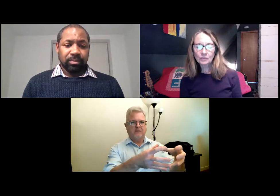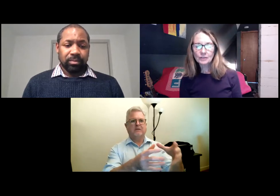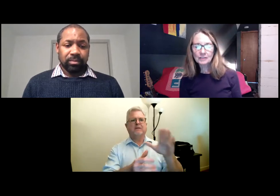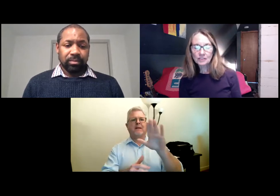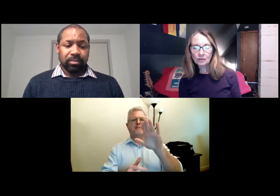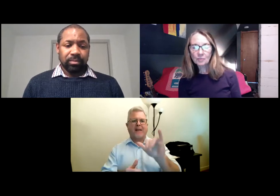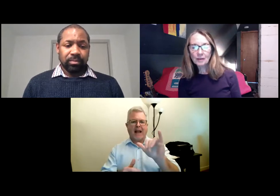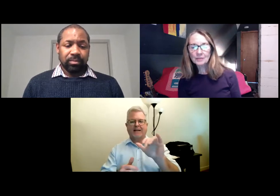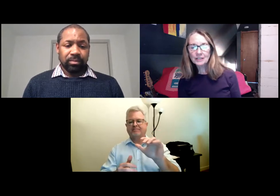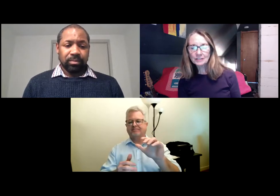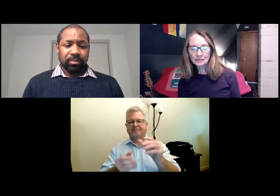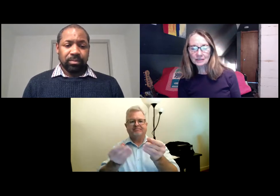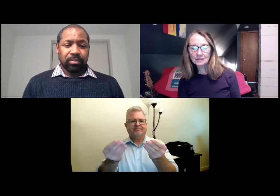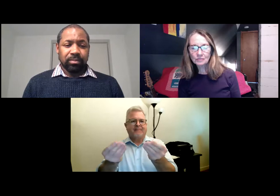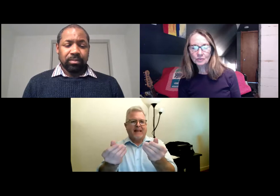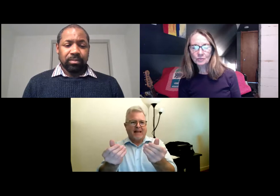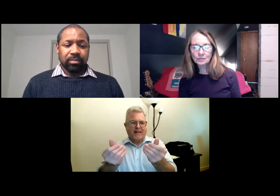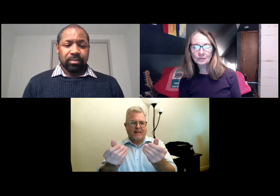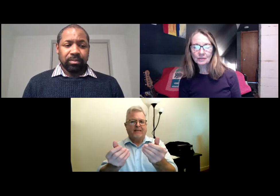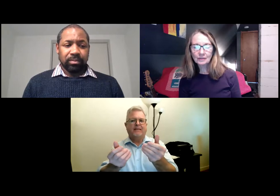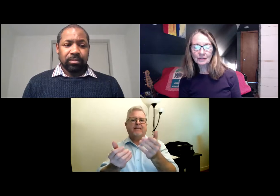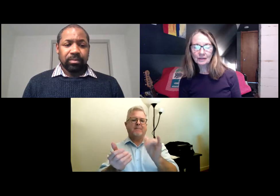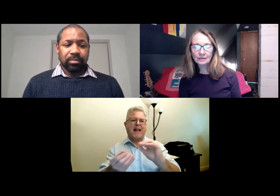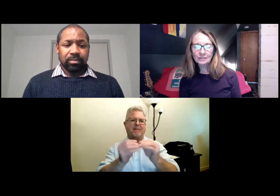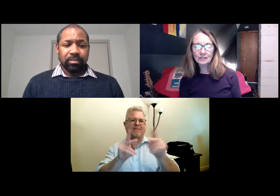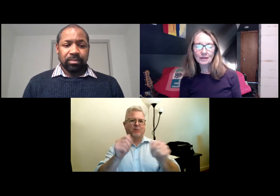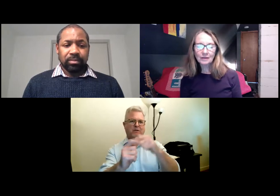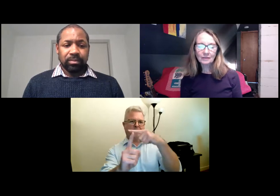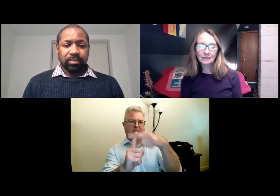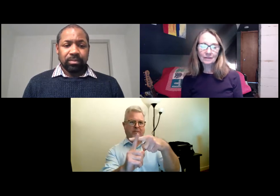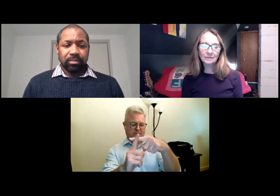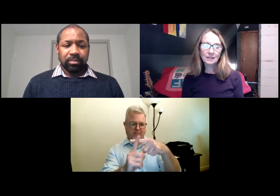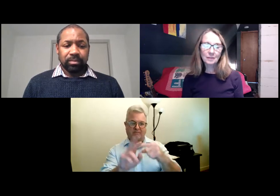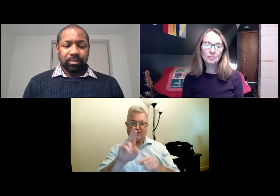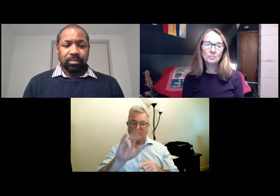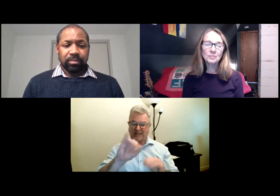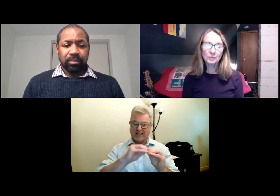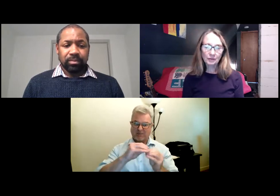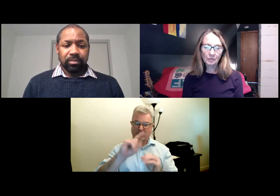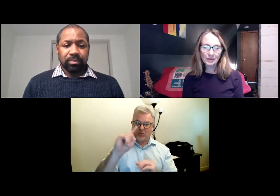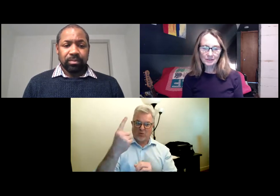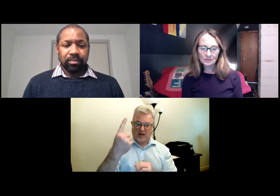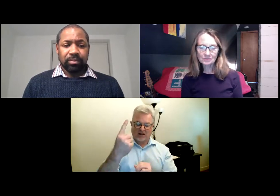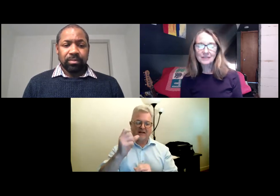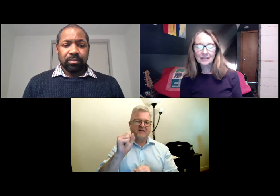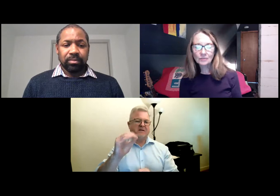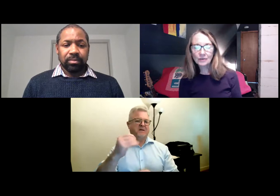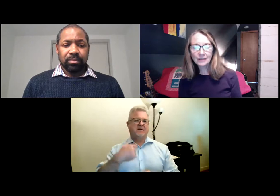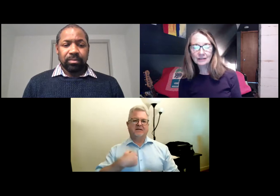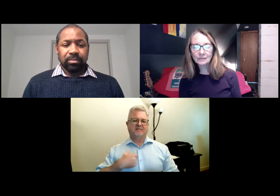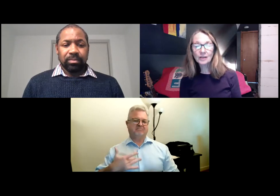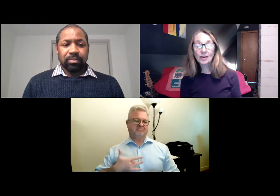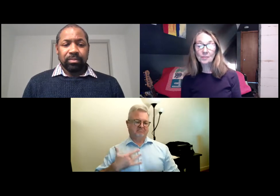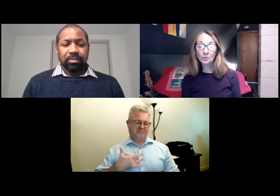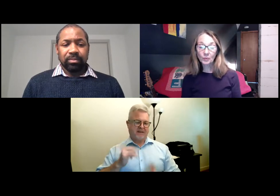when you look at the general population, if you think about the number of people that are positive in Rhode